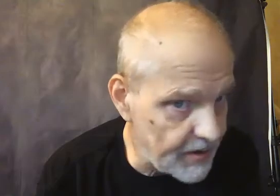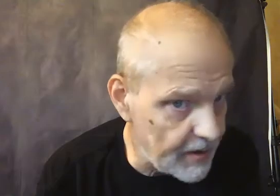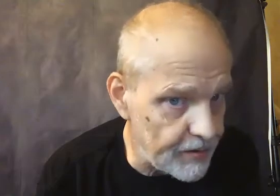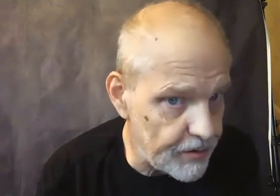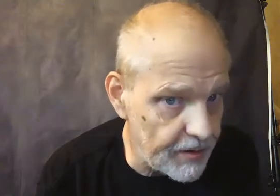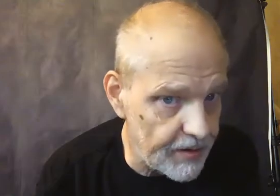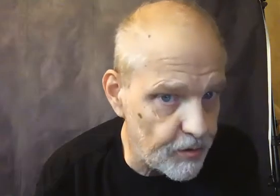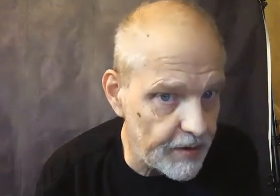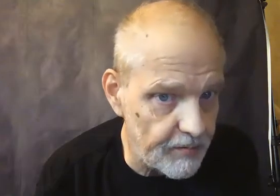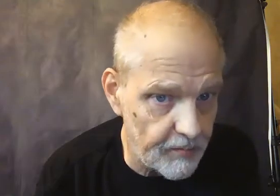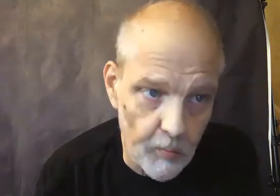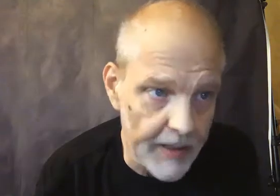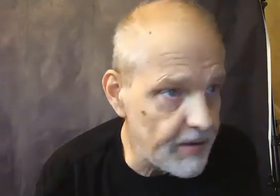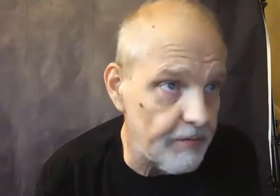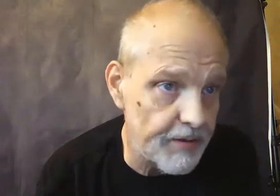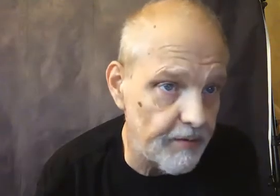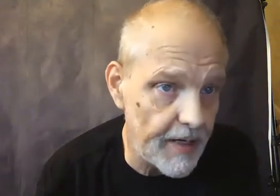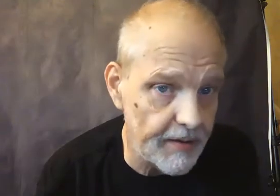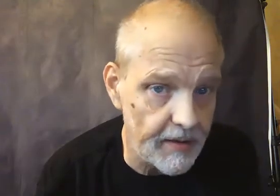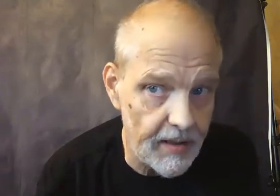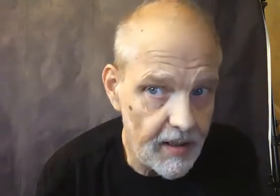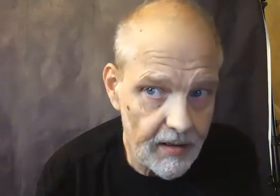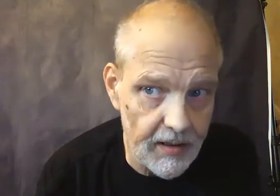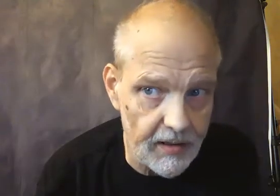an interesting situation all by itself. Just the fact that